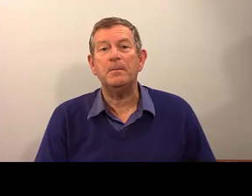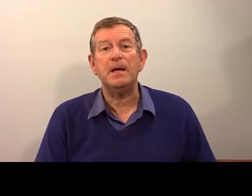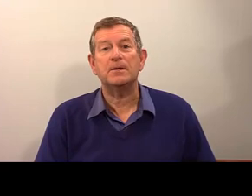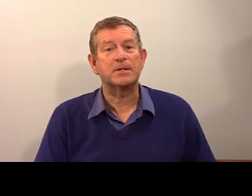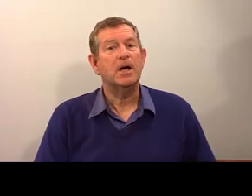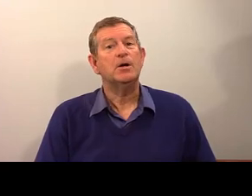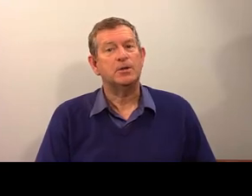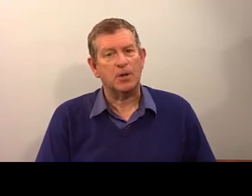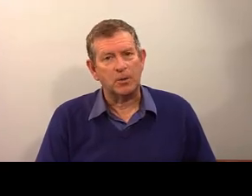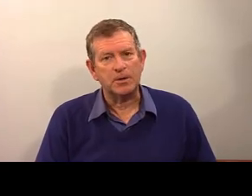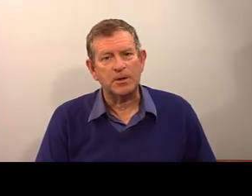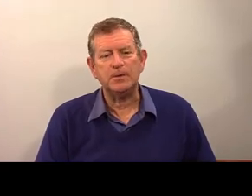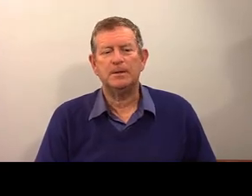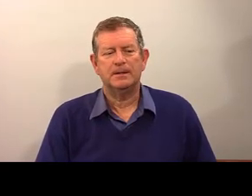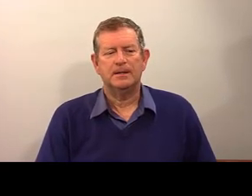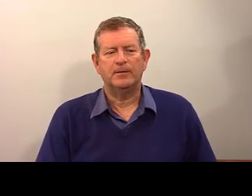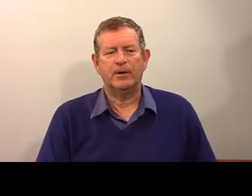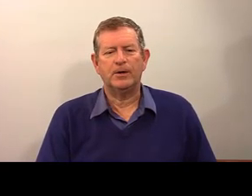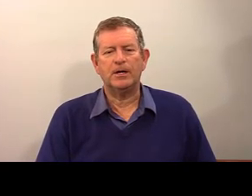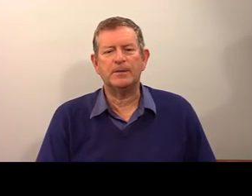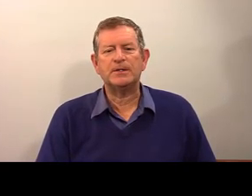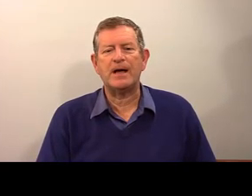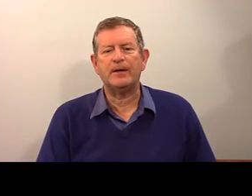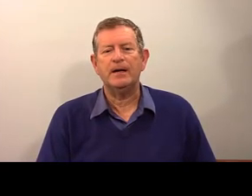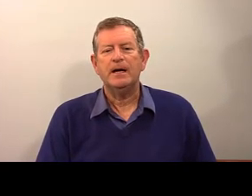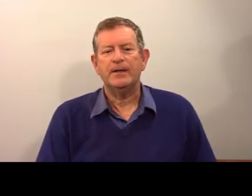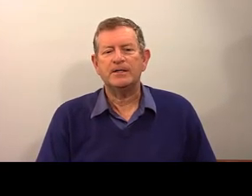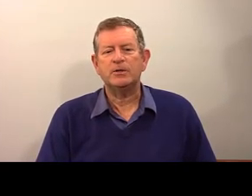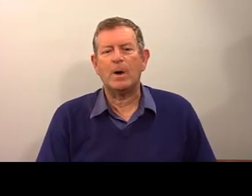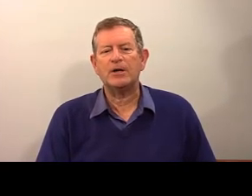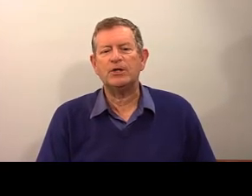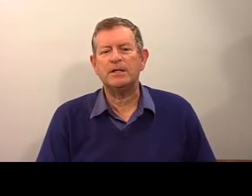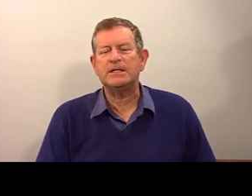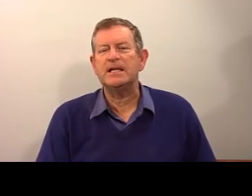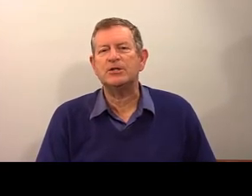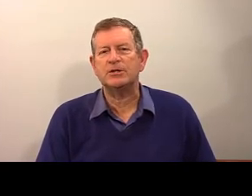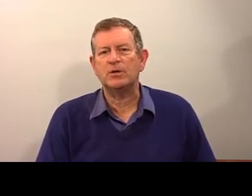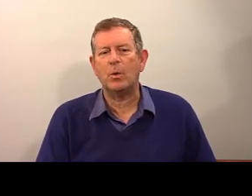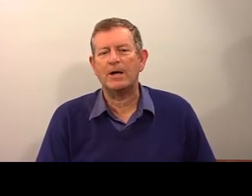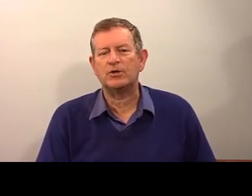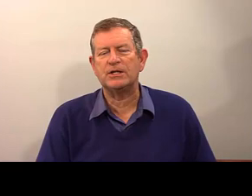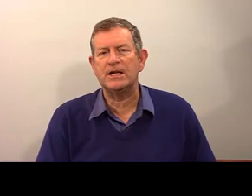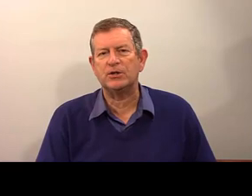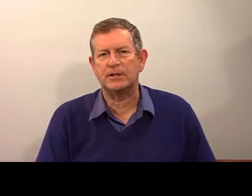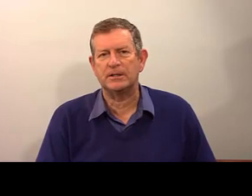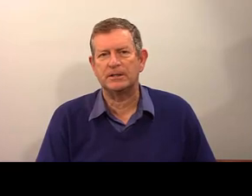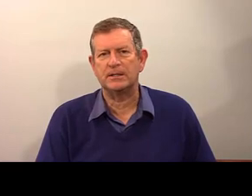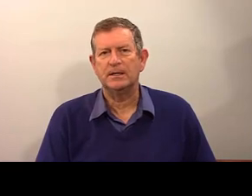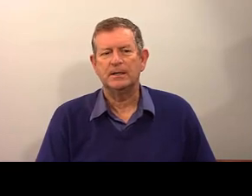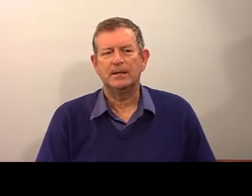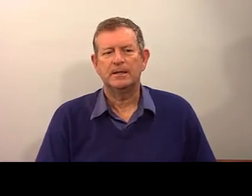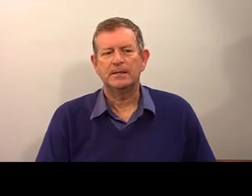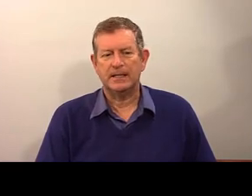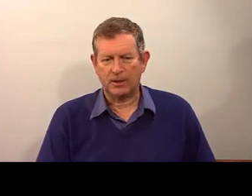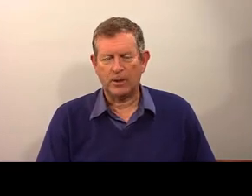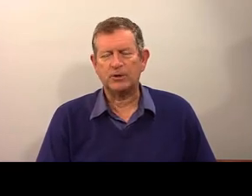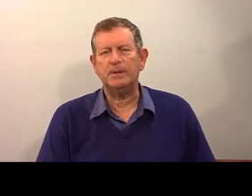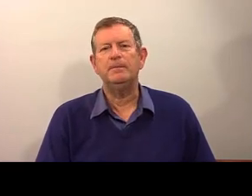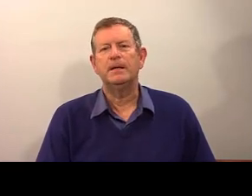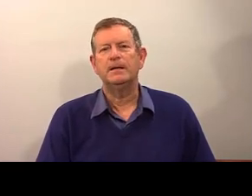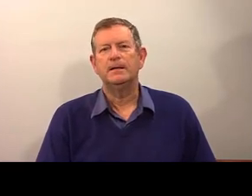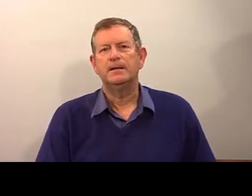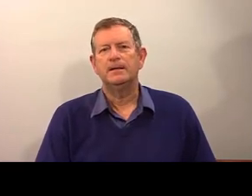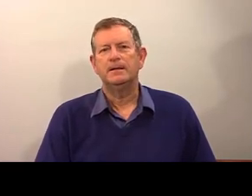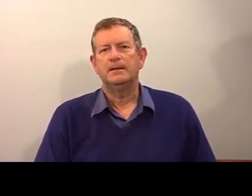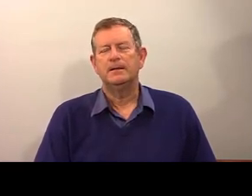You prepare meals, don't you? Very good. Number 7, this is washing dishes, to wash dishes. Say the